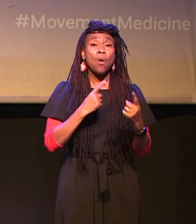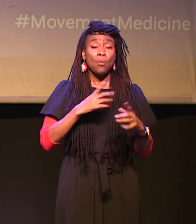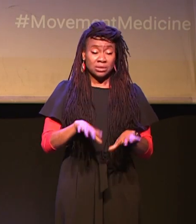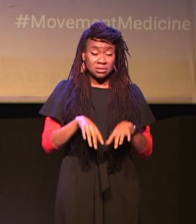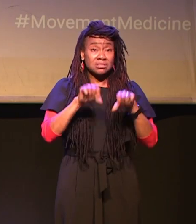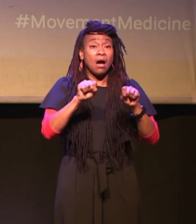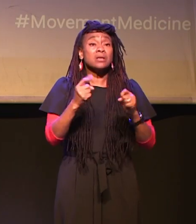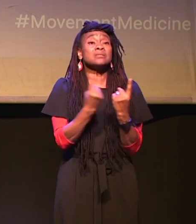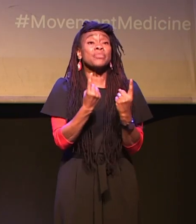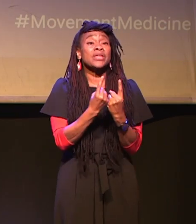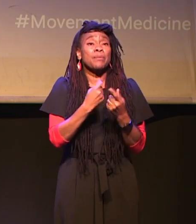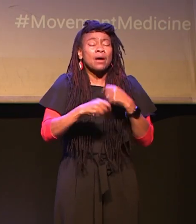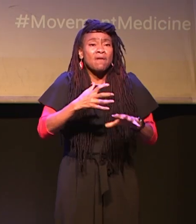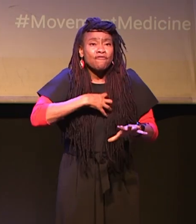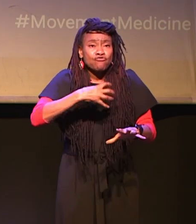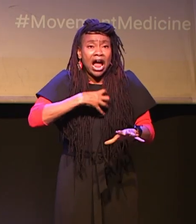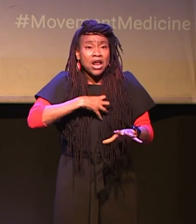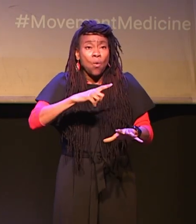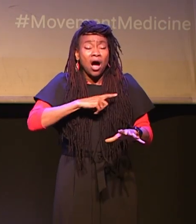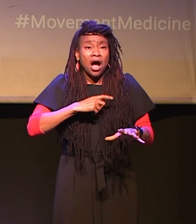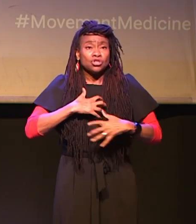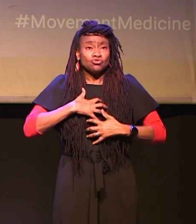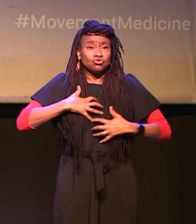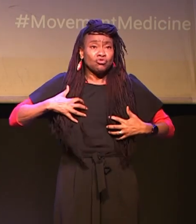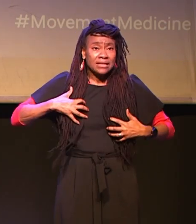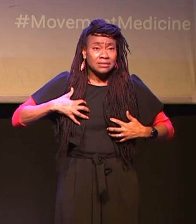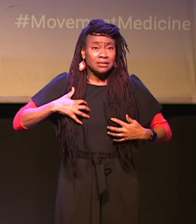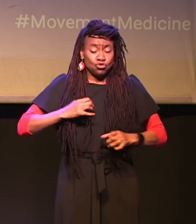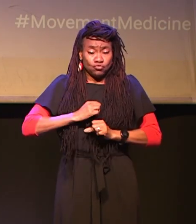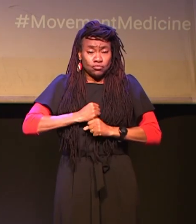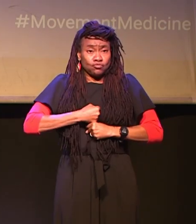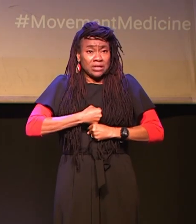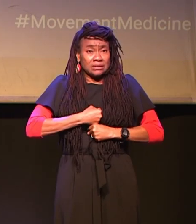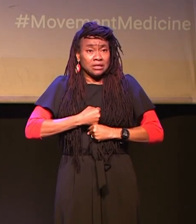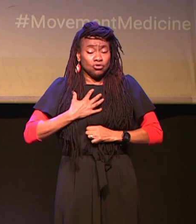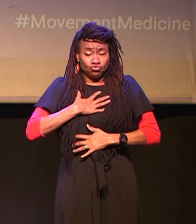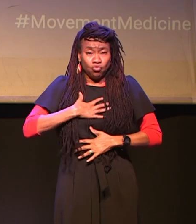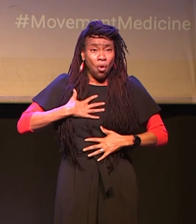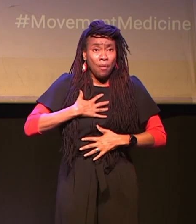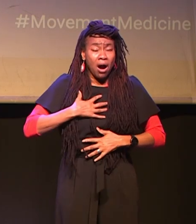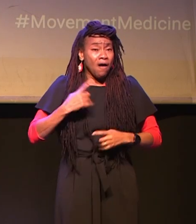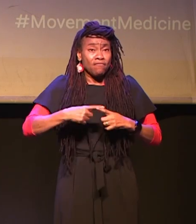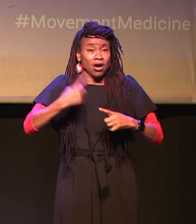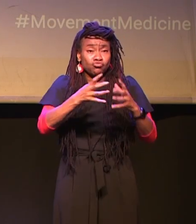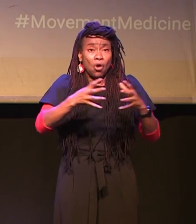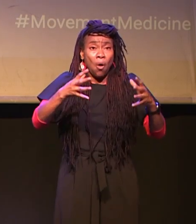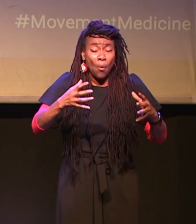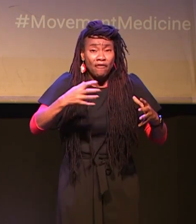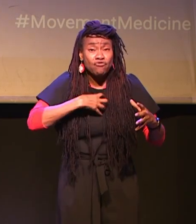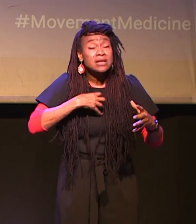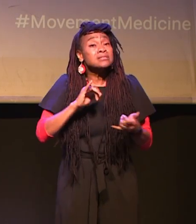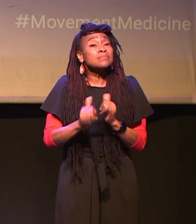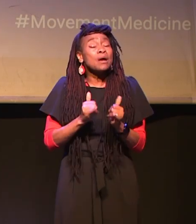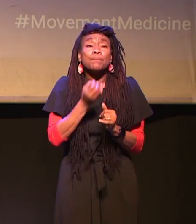Again, our stress responses come in, our trauma responses come in, and we're afraid of that growth. And sometimes that's beautiful,